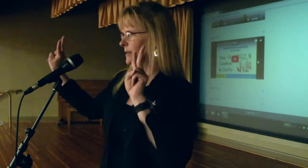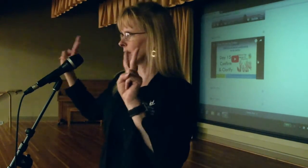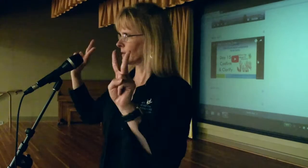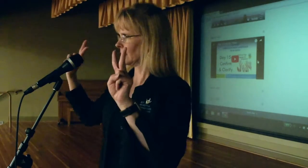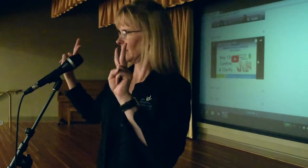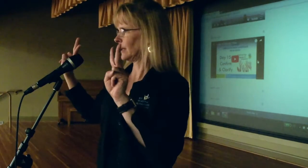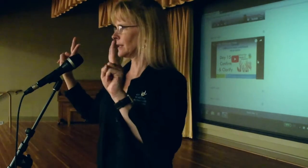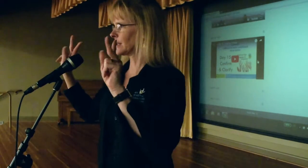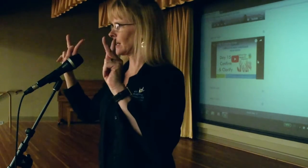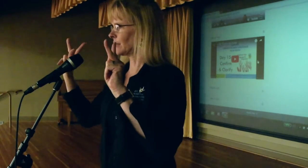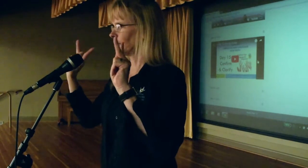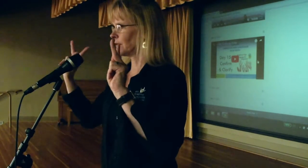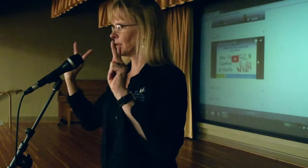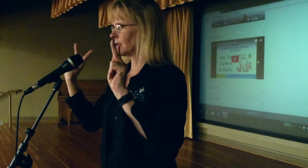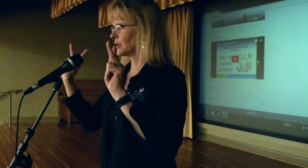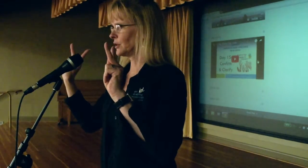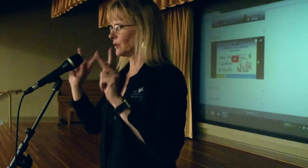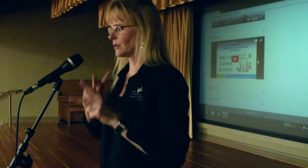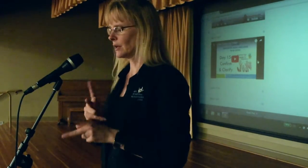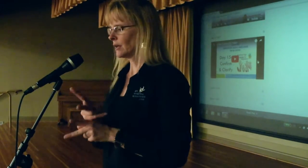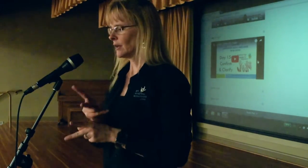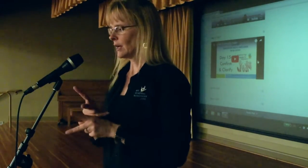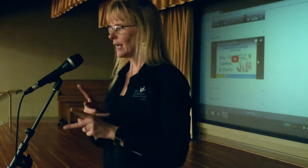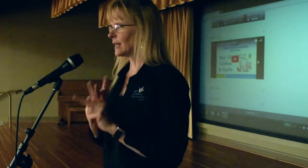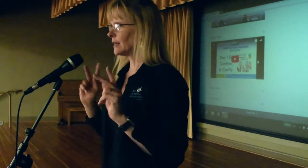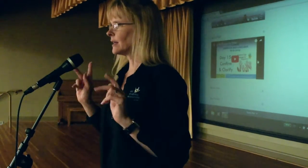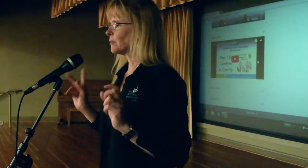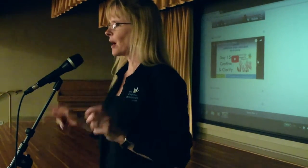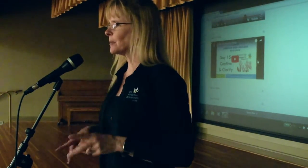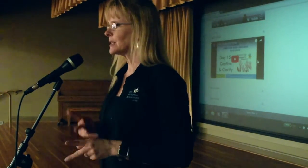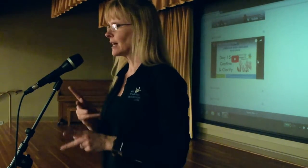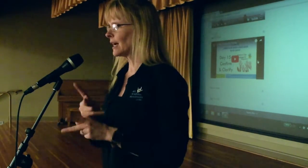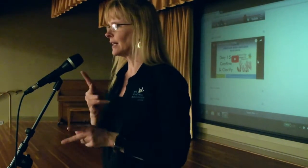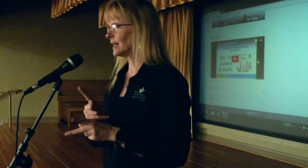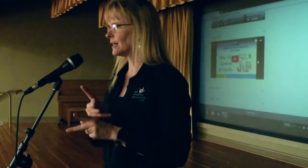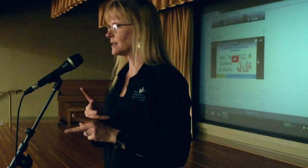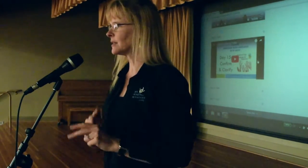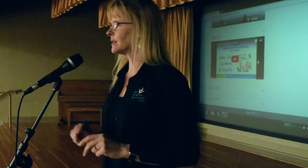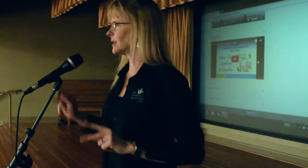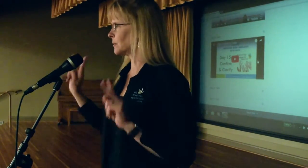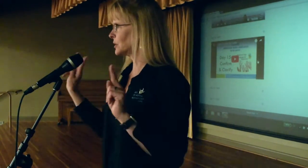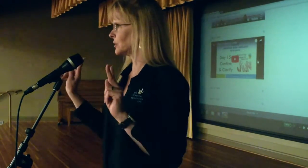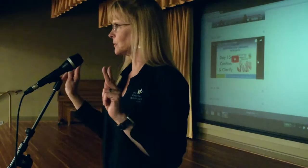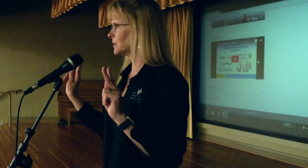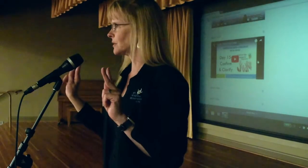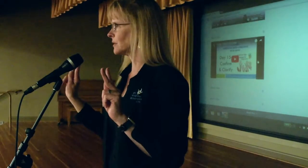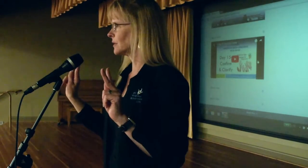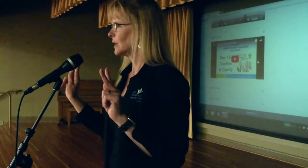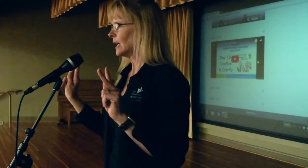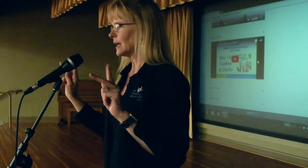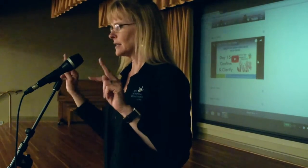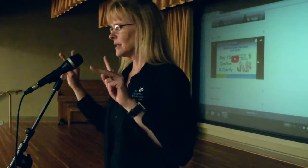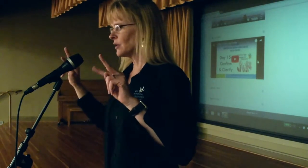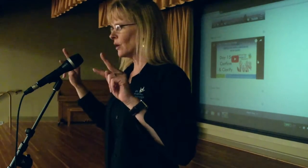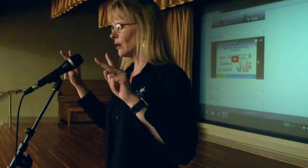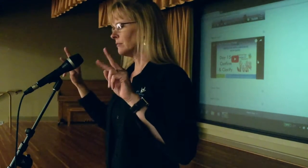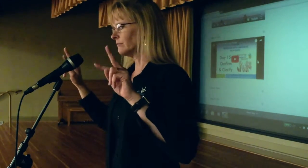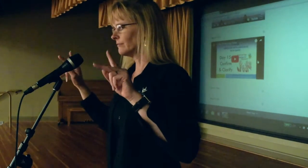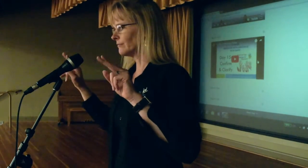peace, instead of 2. The proper sign is the number 2s, because these are, I